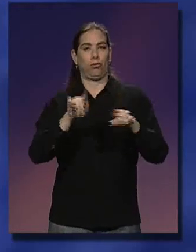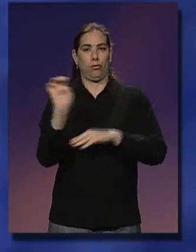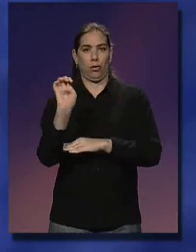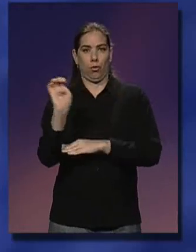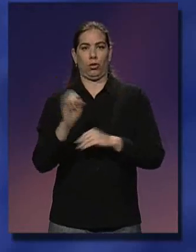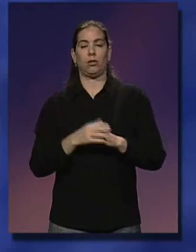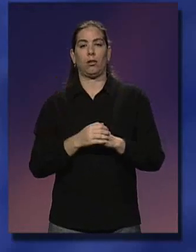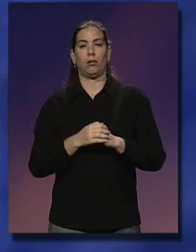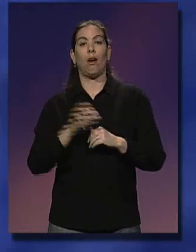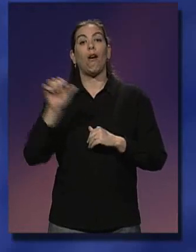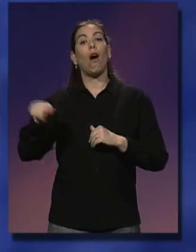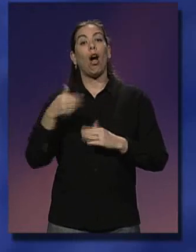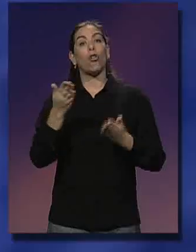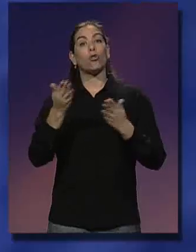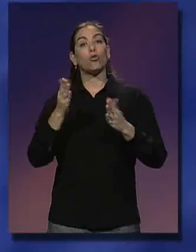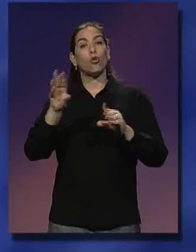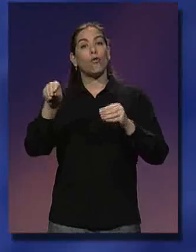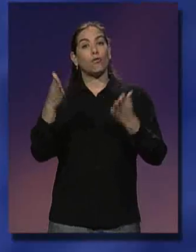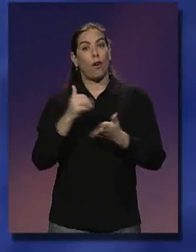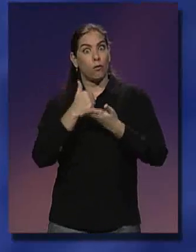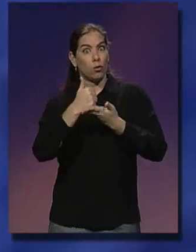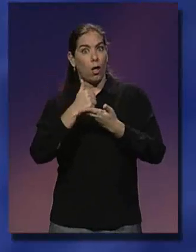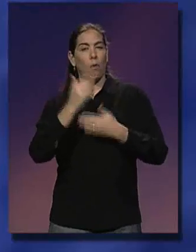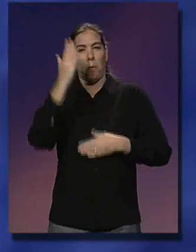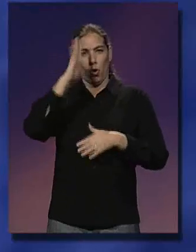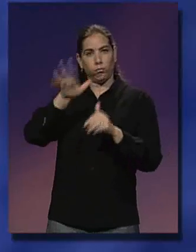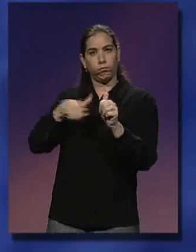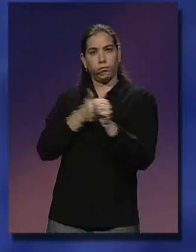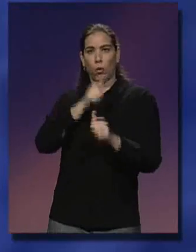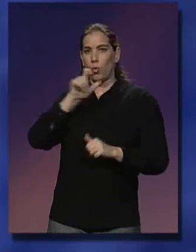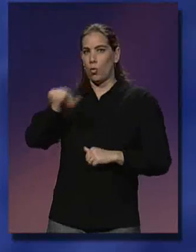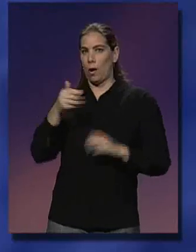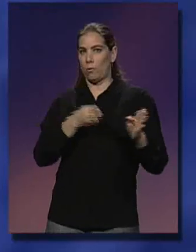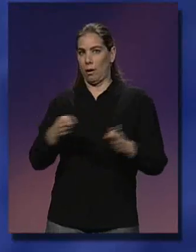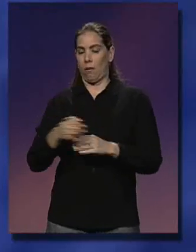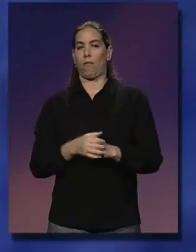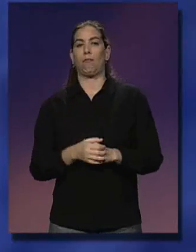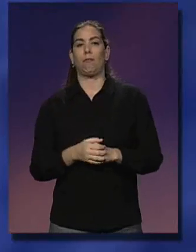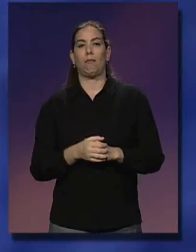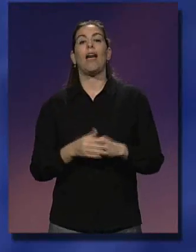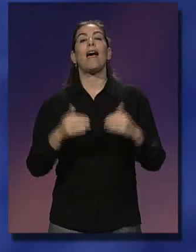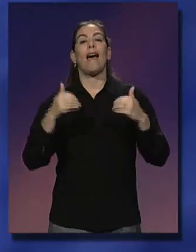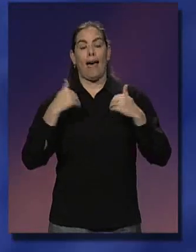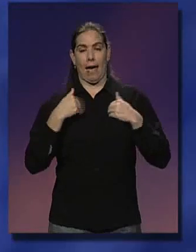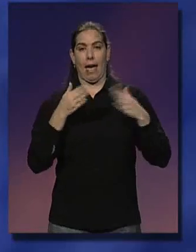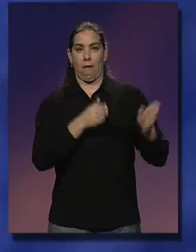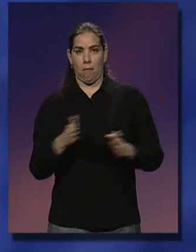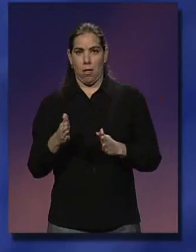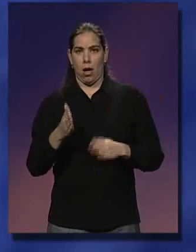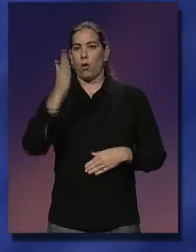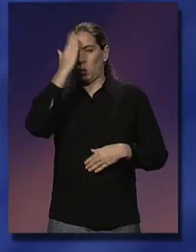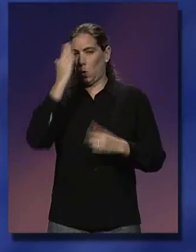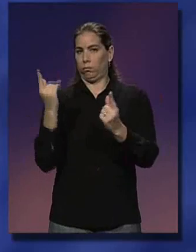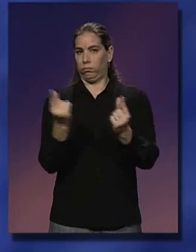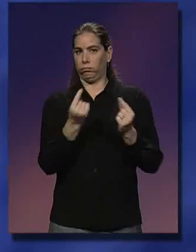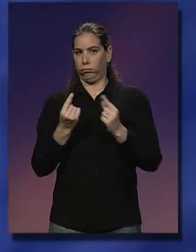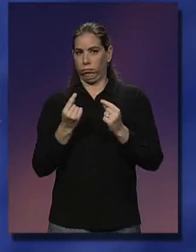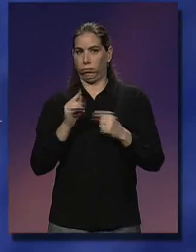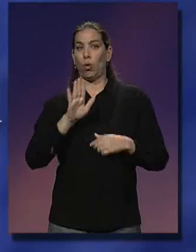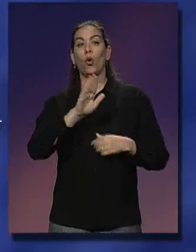identify backup service providers. Get a plan. Work with your support network to create a